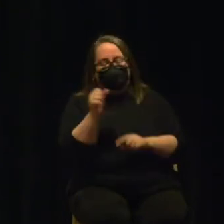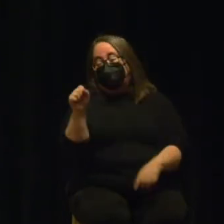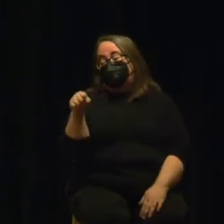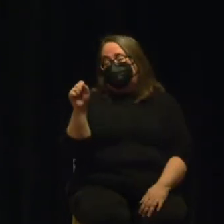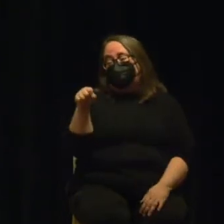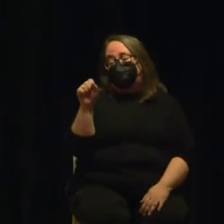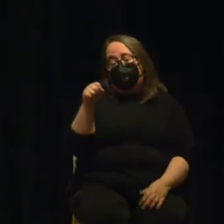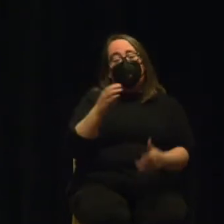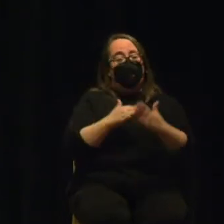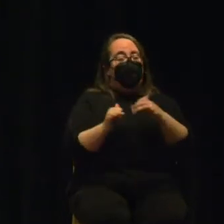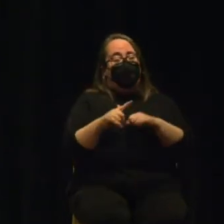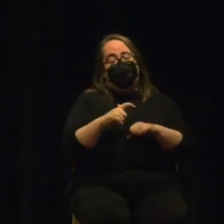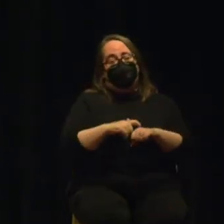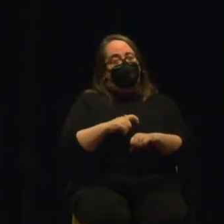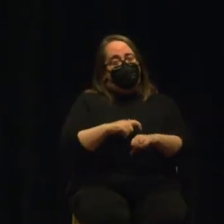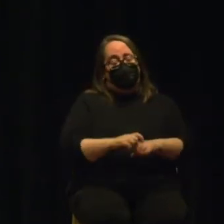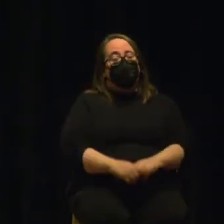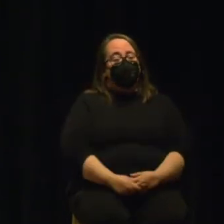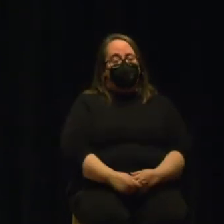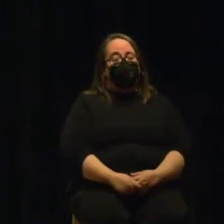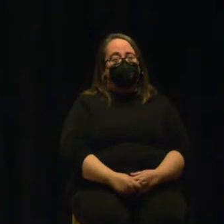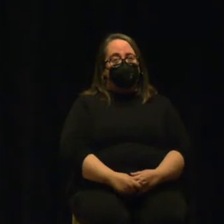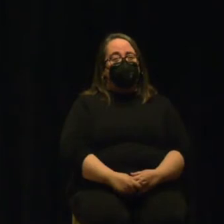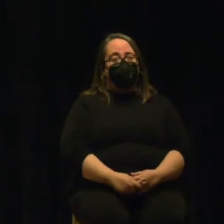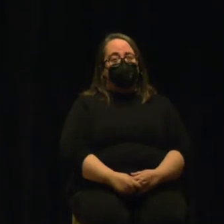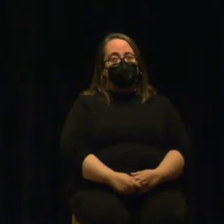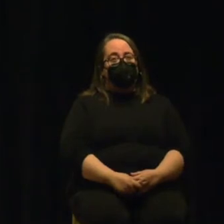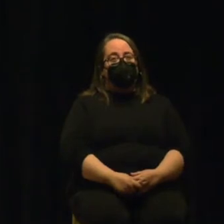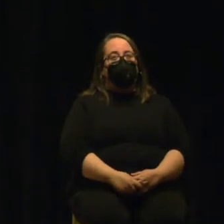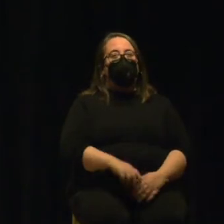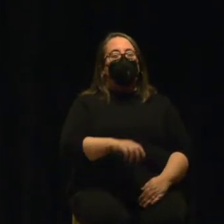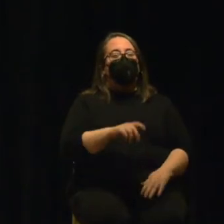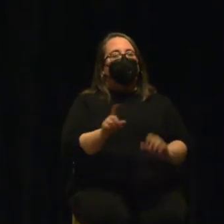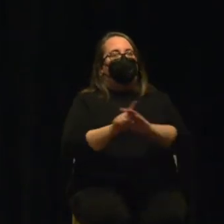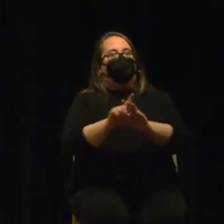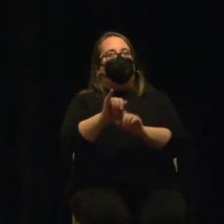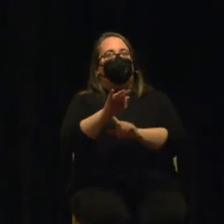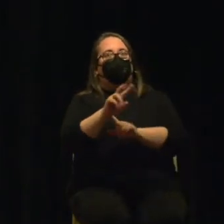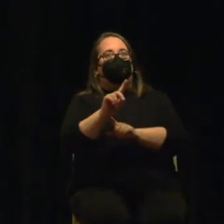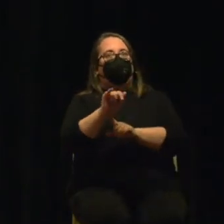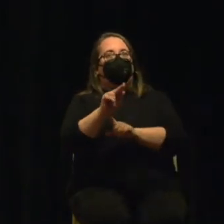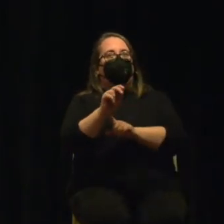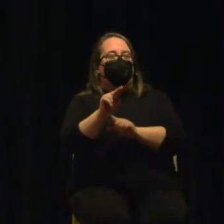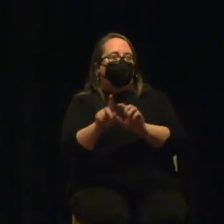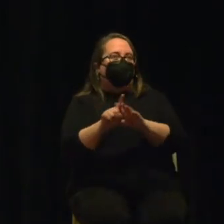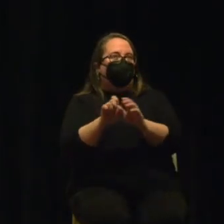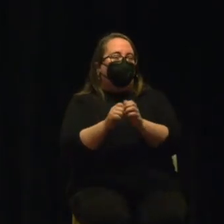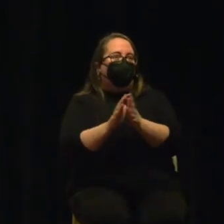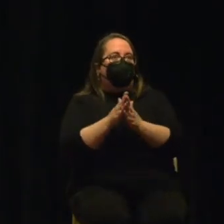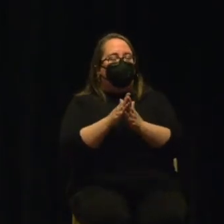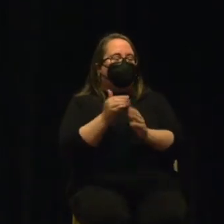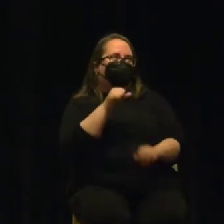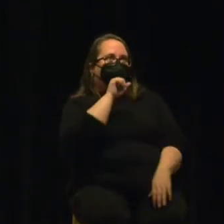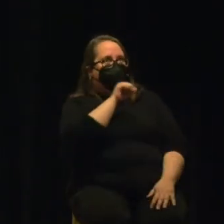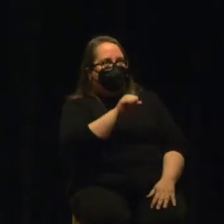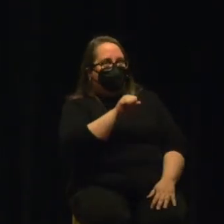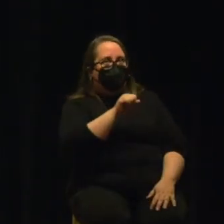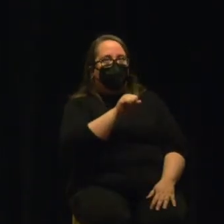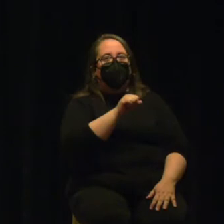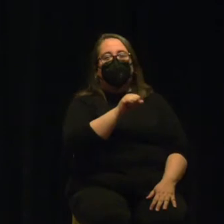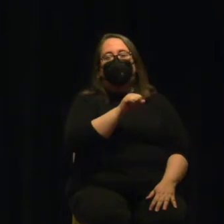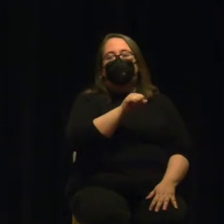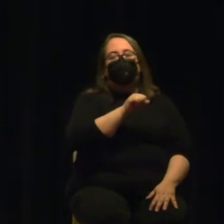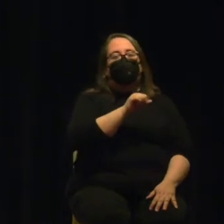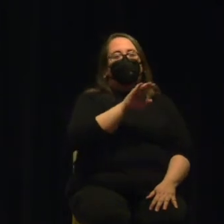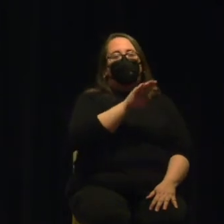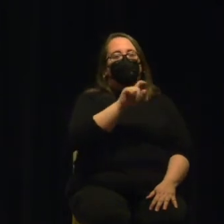part of that time. And American, like Jack London pops up in this book. There's anybody in here is a fan of Call of the Wild.